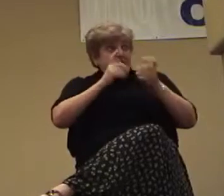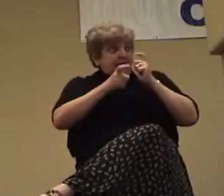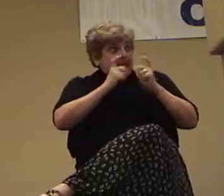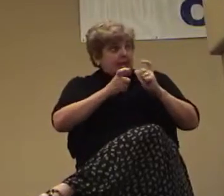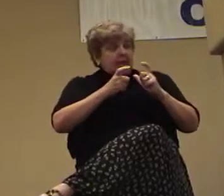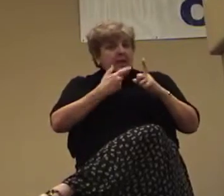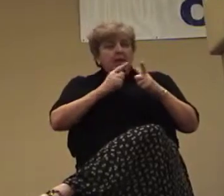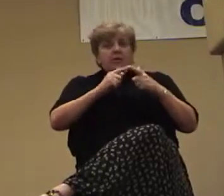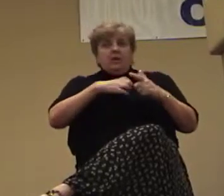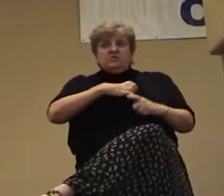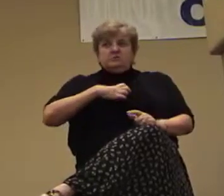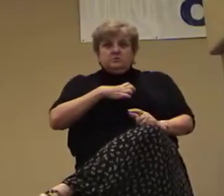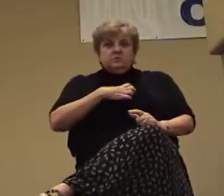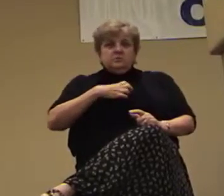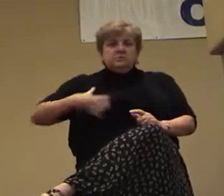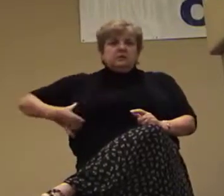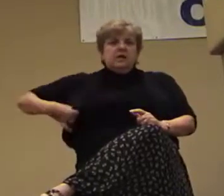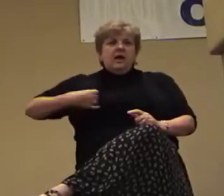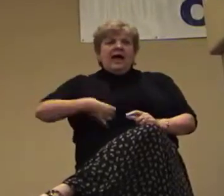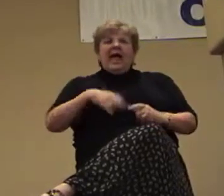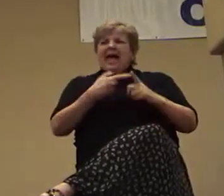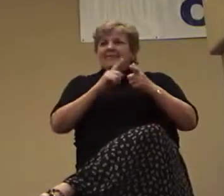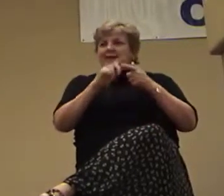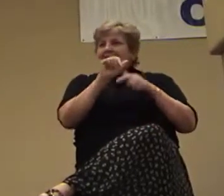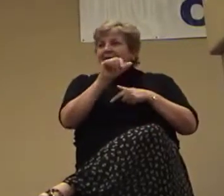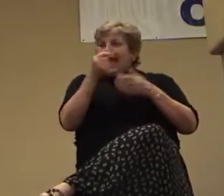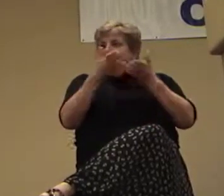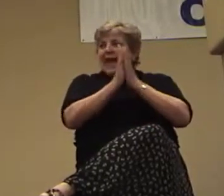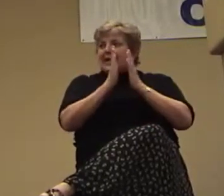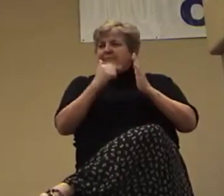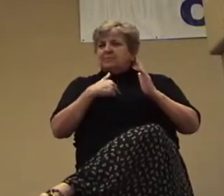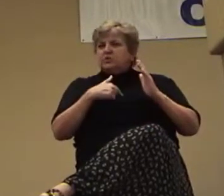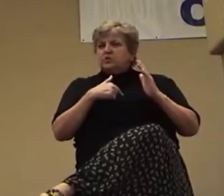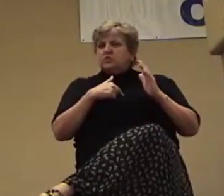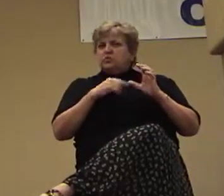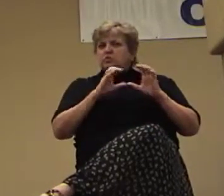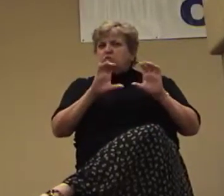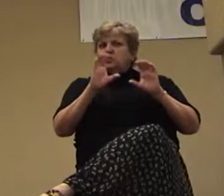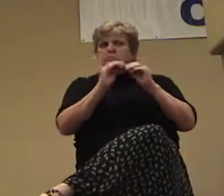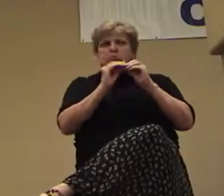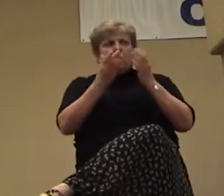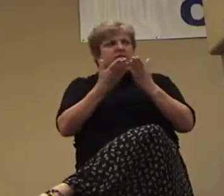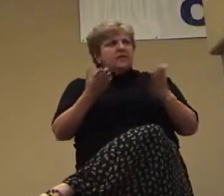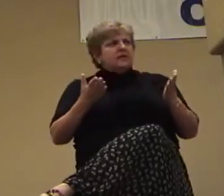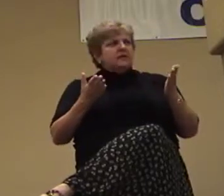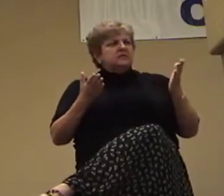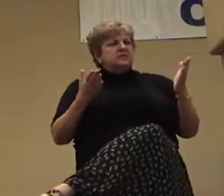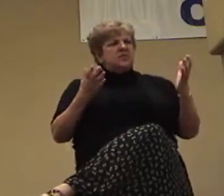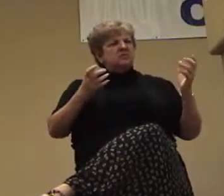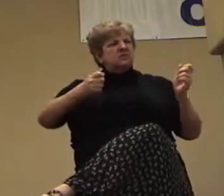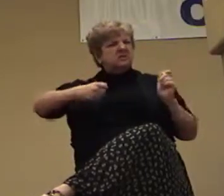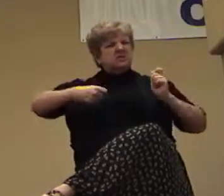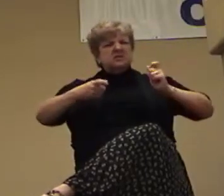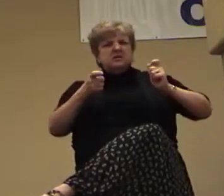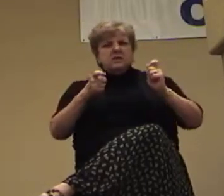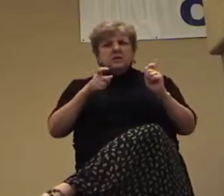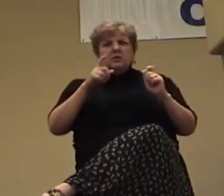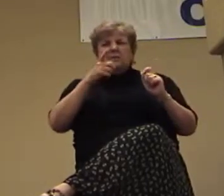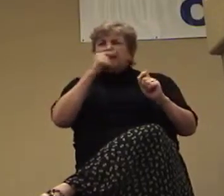me to do things that stretched me out. It was stretching me out because I had to be reconfigured. I had to be reformed. Stay